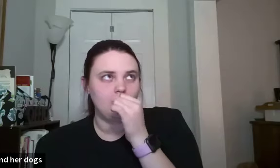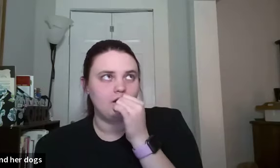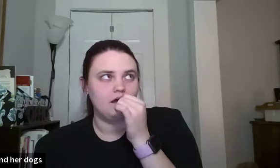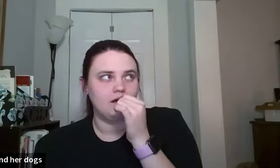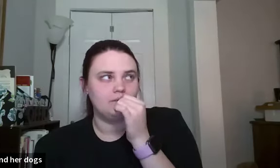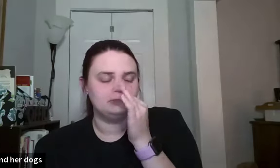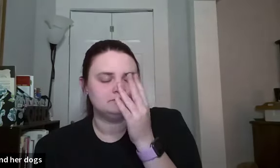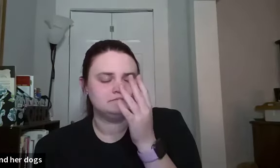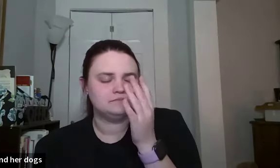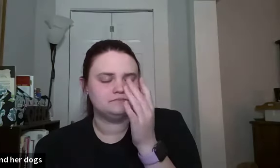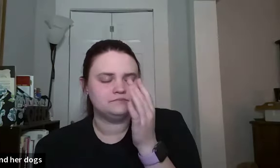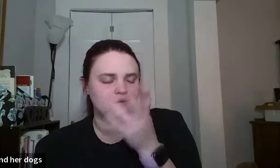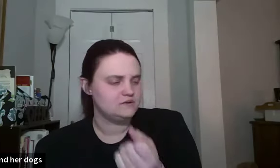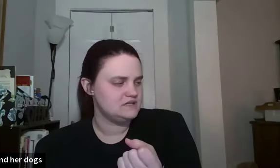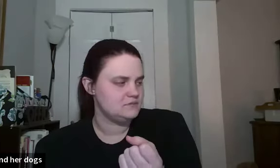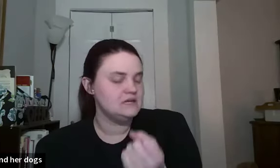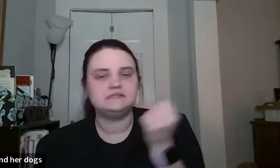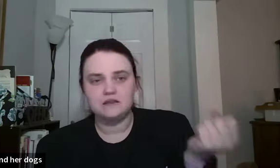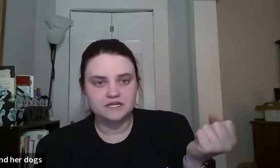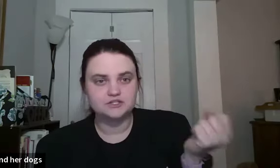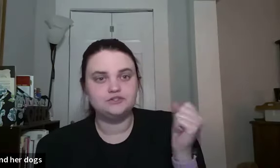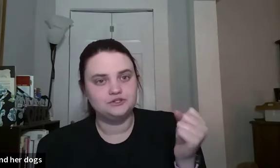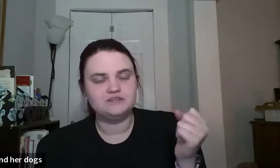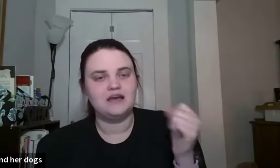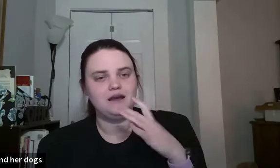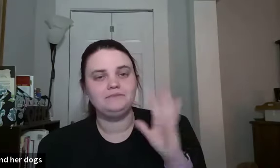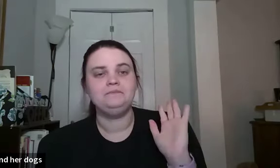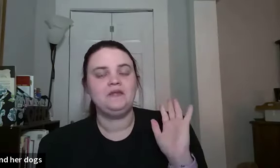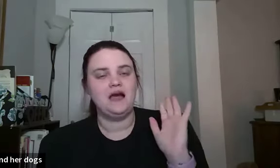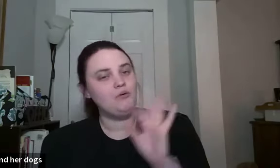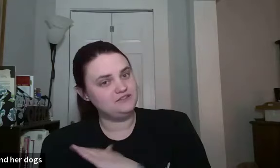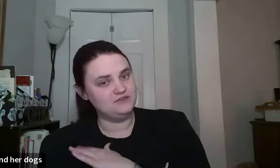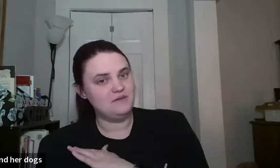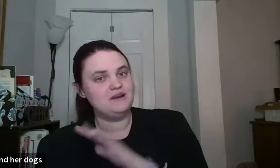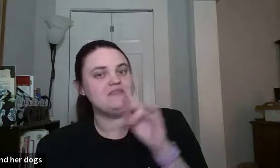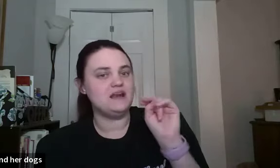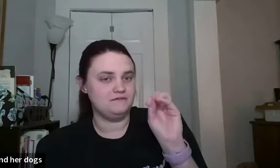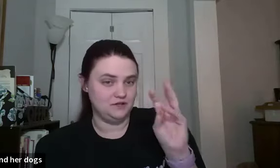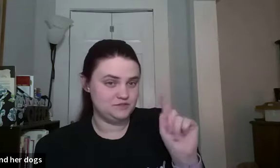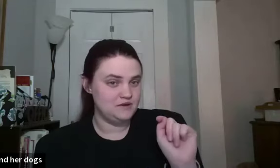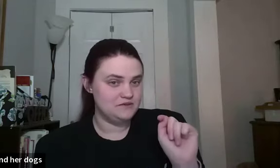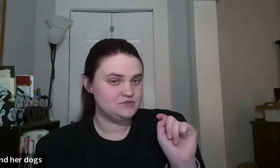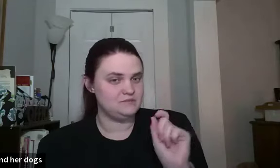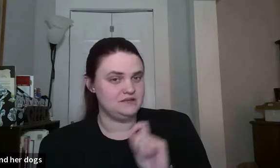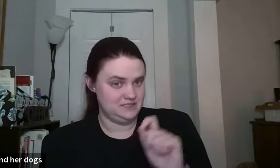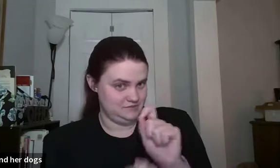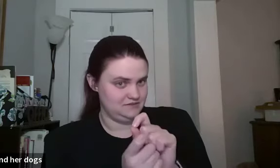or what's the other one? Salamander, newt. I will do that one and then I'll finger spell them just to be like